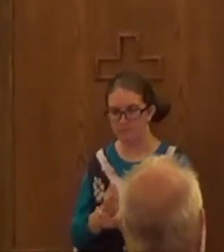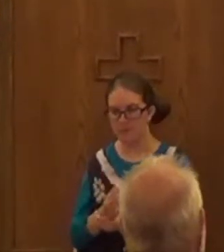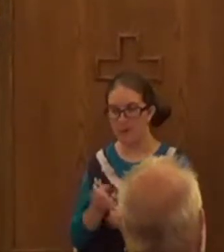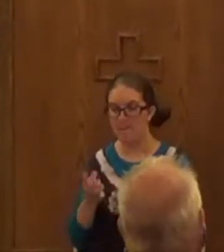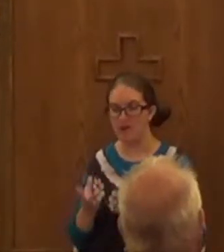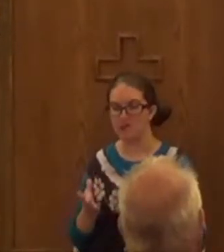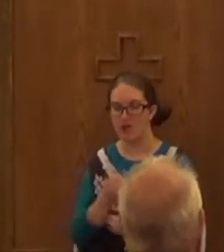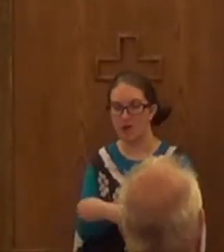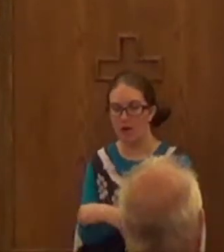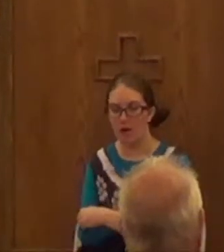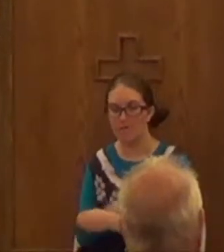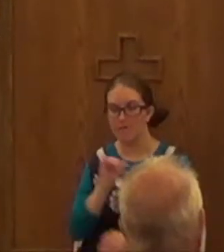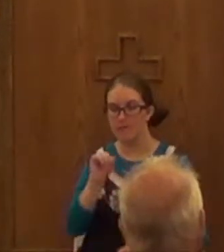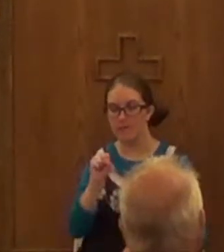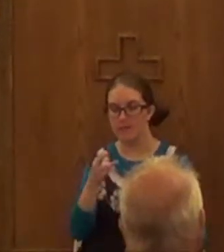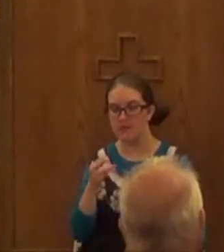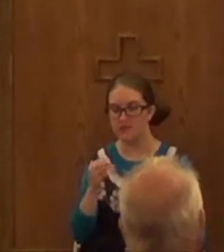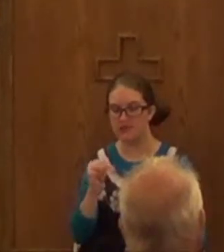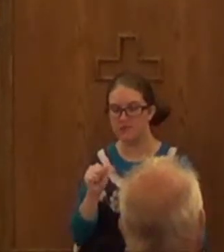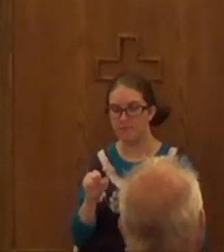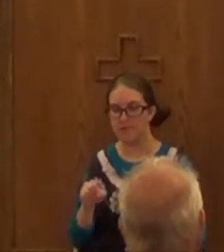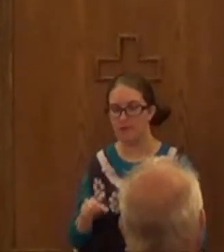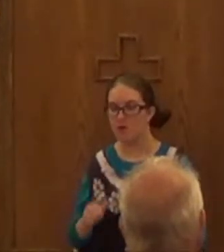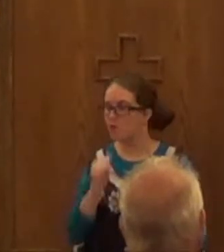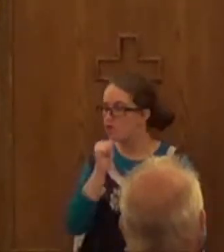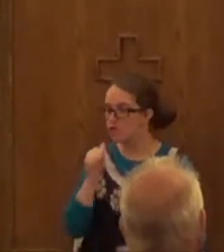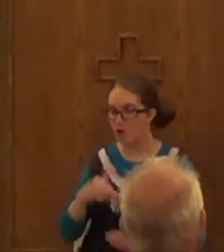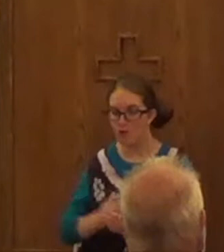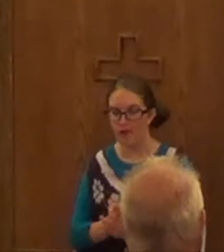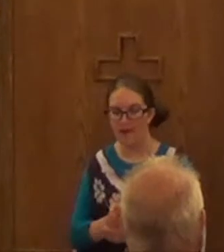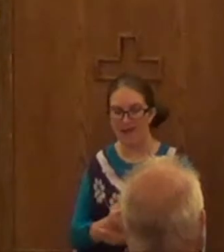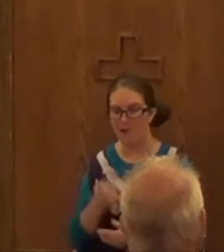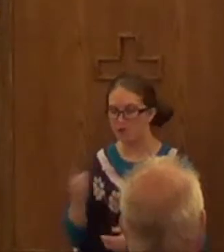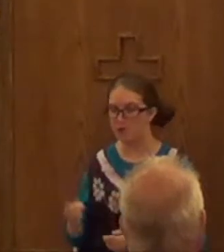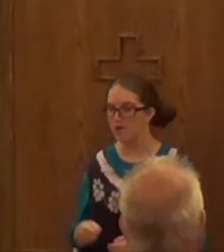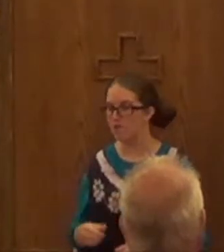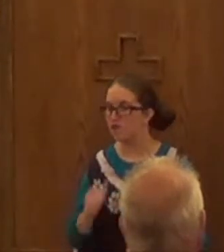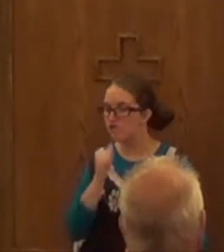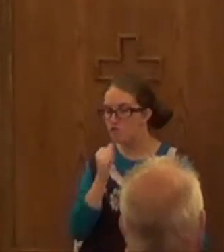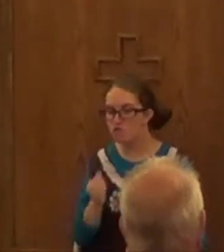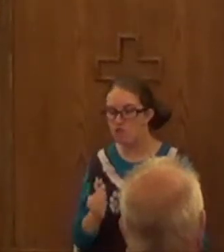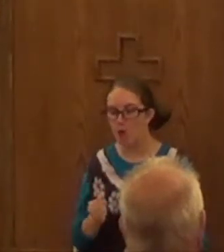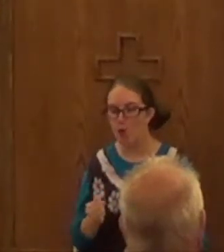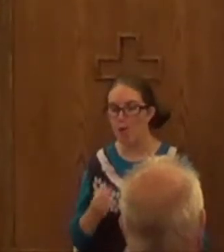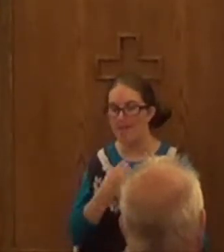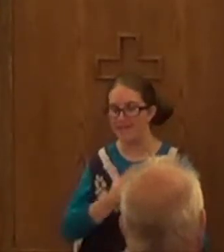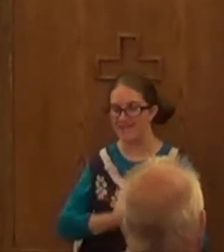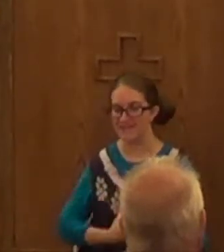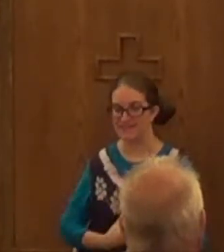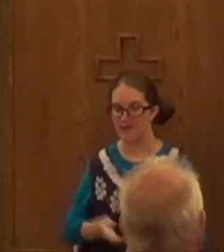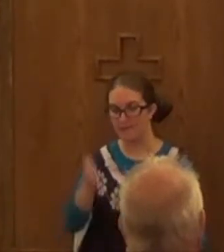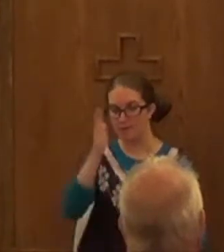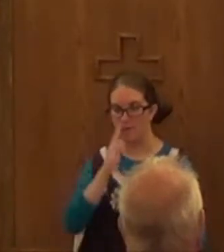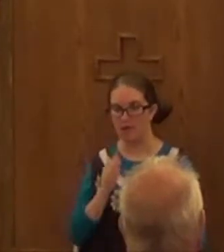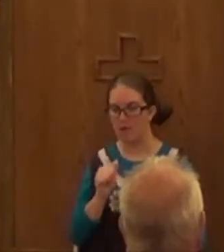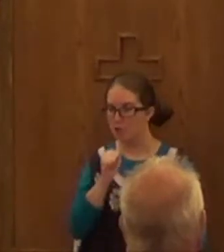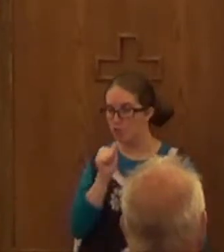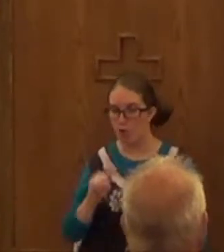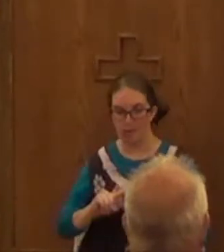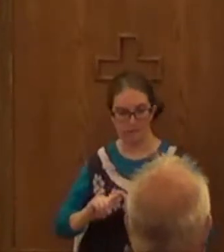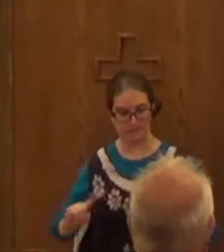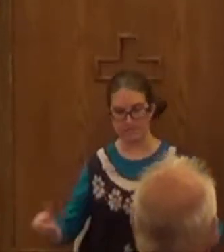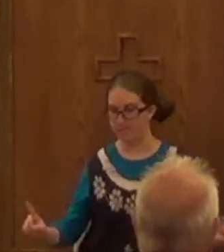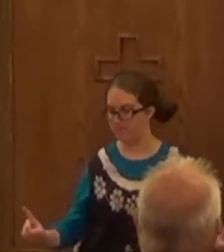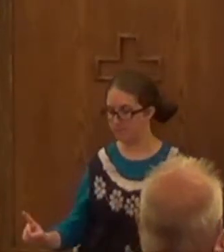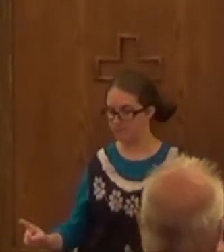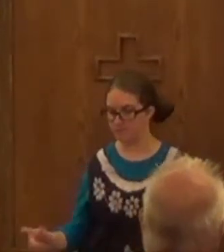much as he loved Ishmael, he was not going to let somebody that was out of the will of God interrupt what God was doing in